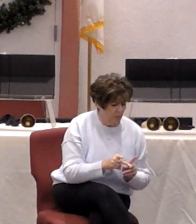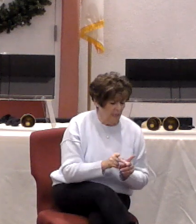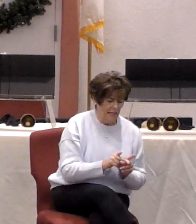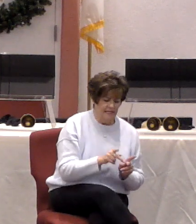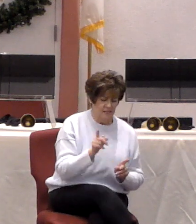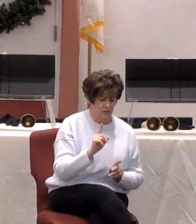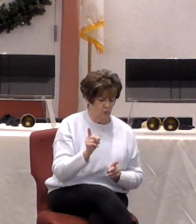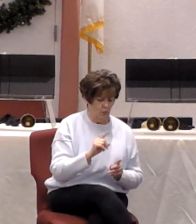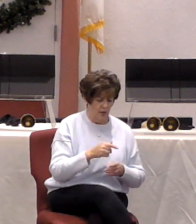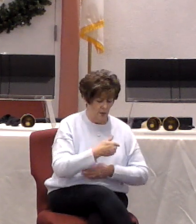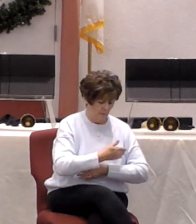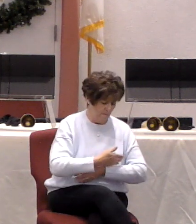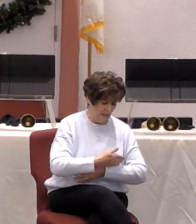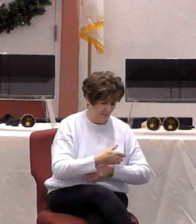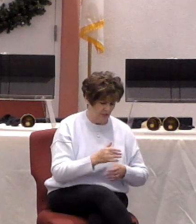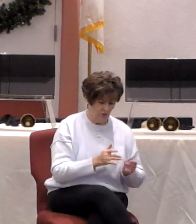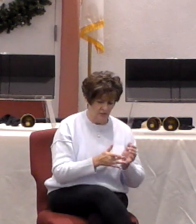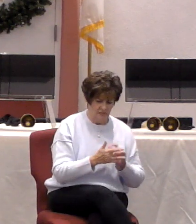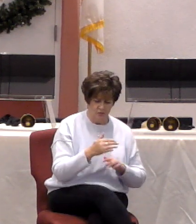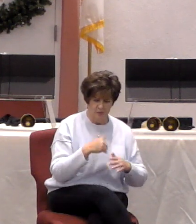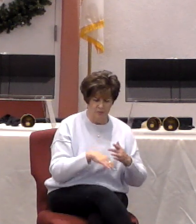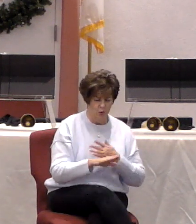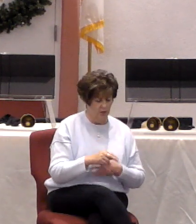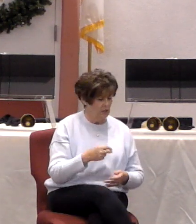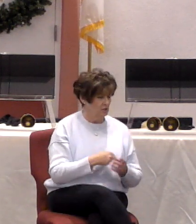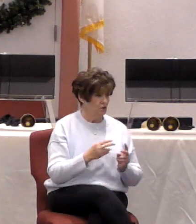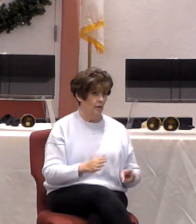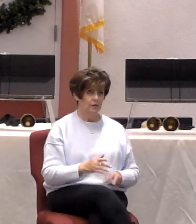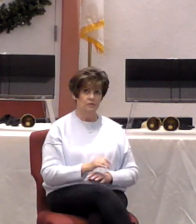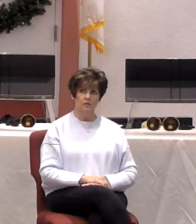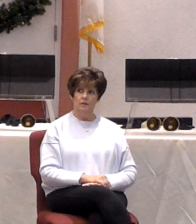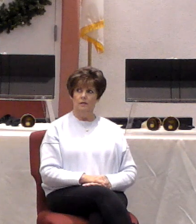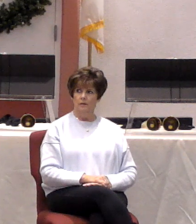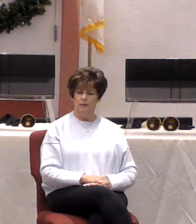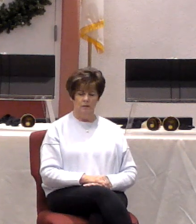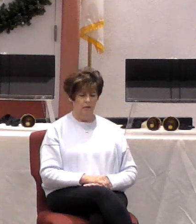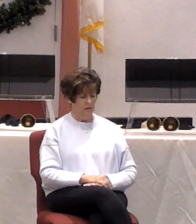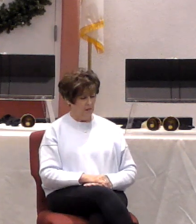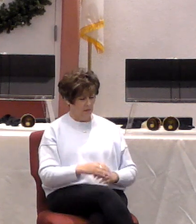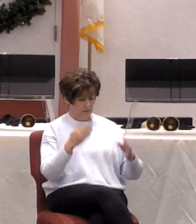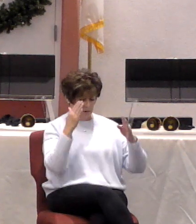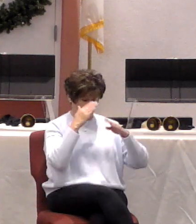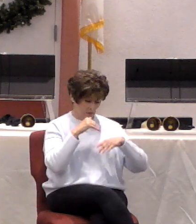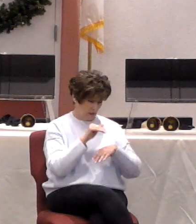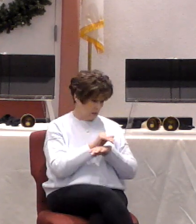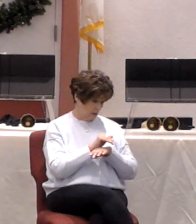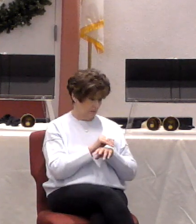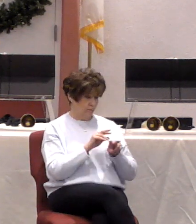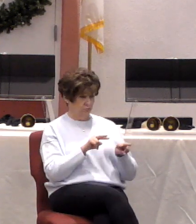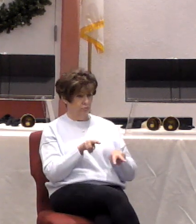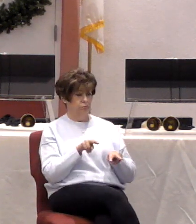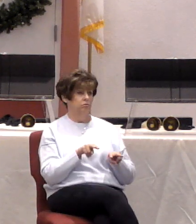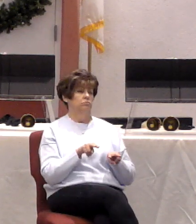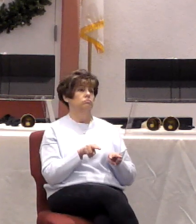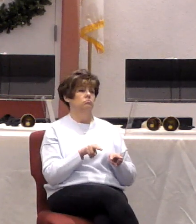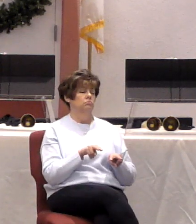these shepherds, minding their own business, and all of a sudden they're surrounded by the glory of angels, the Shekinah glory shines around them,